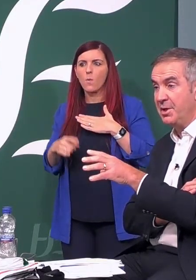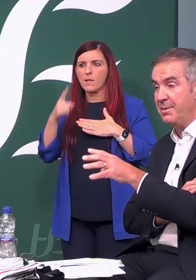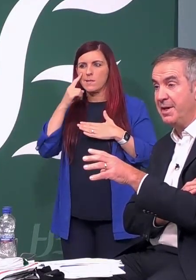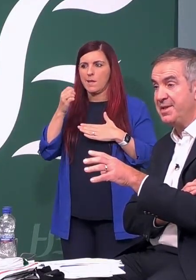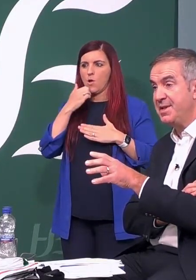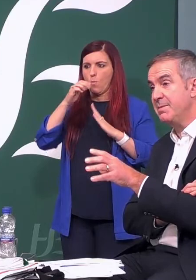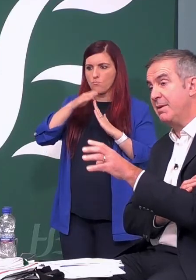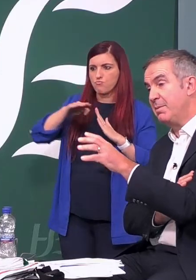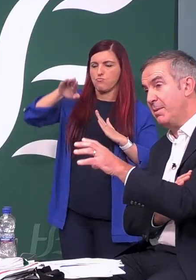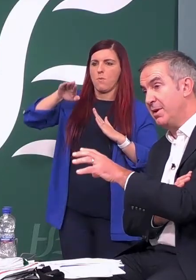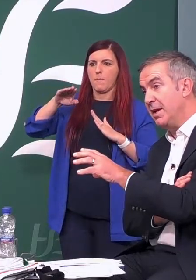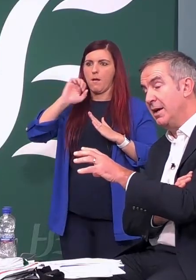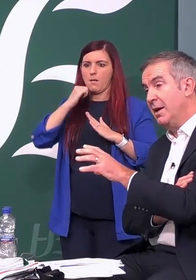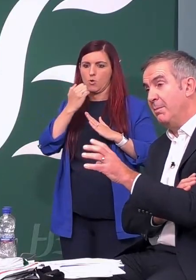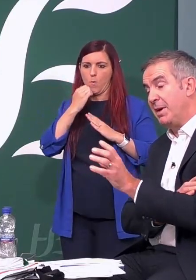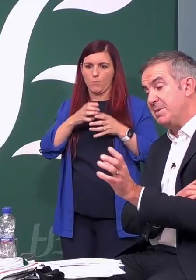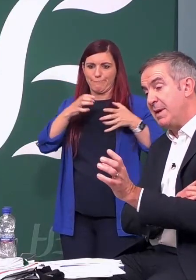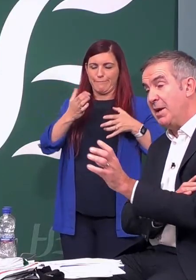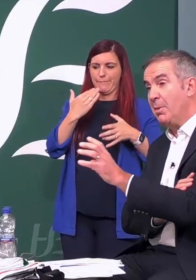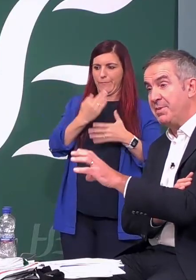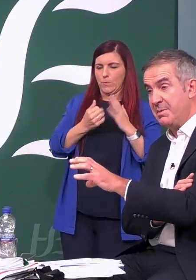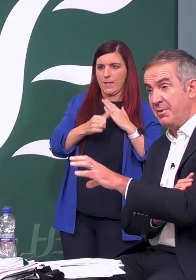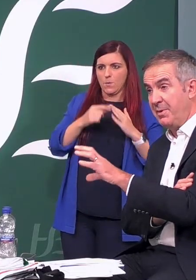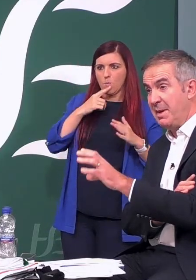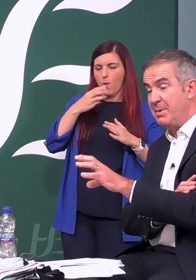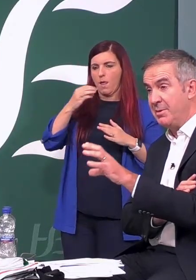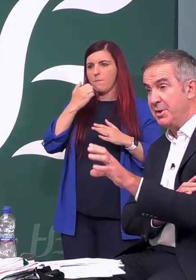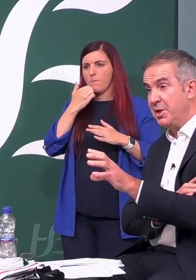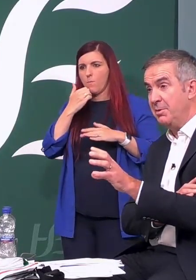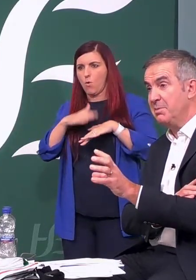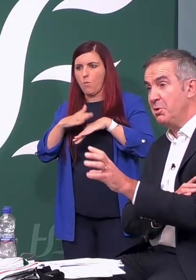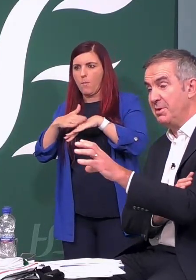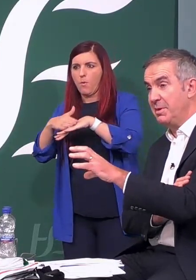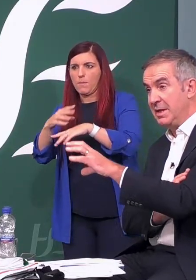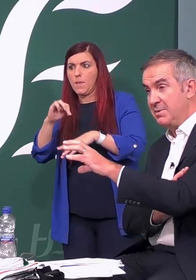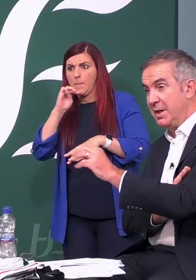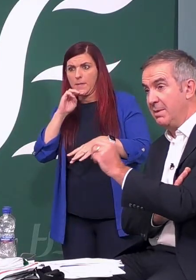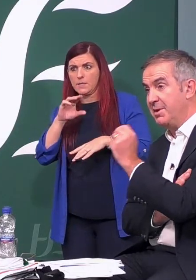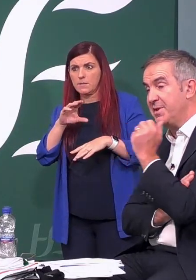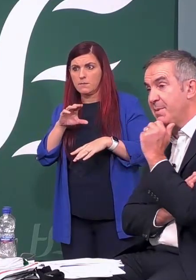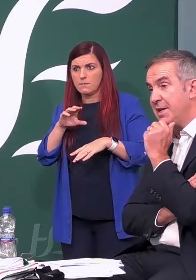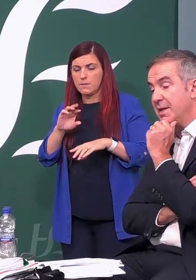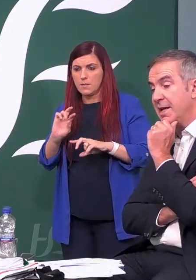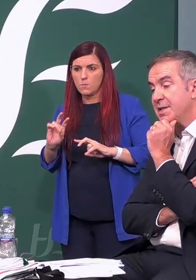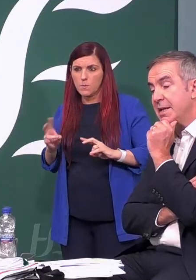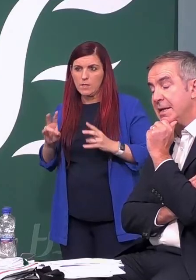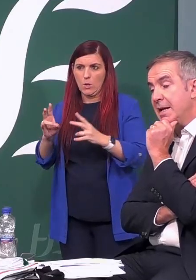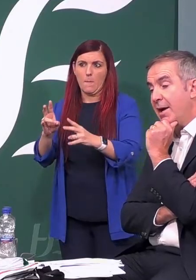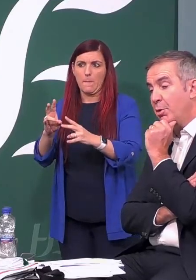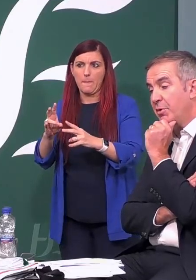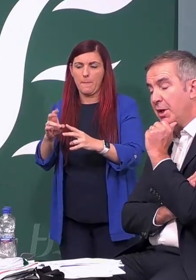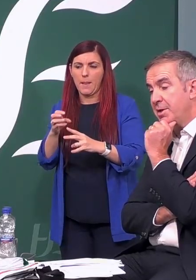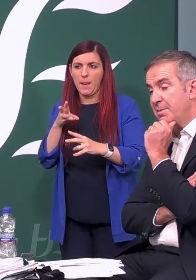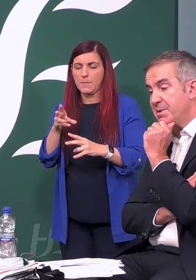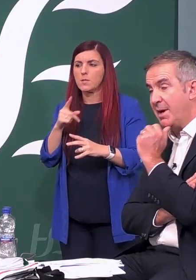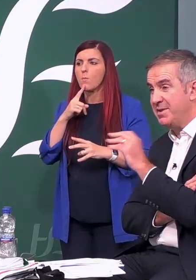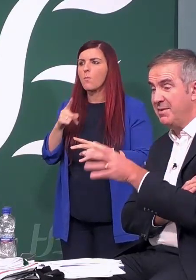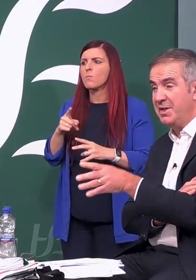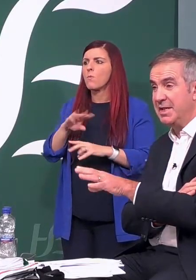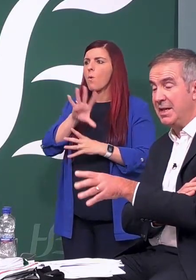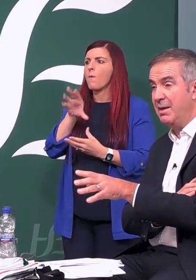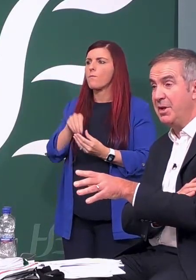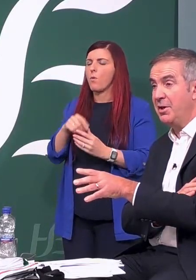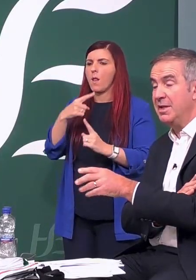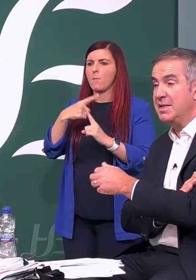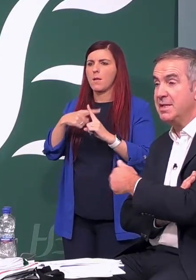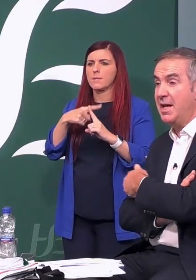talked about the automated system that will probably, by speeding up some of the people that are in the queue at the moment, will lead to a little bit of a spike in that. Overall, in terms of the